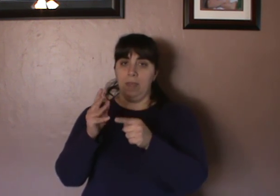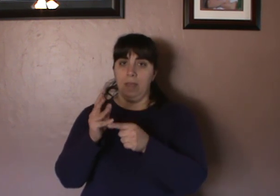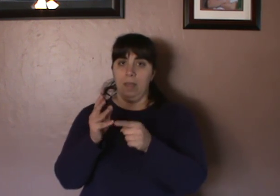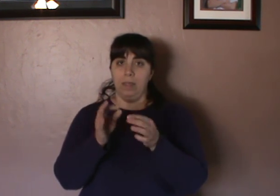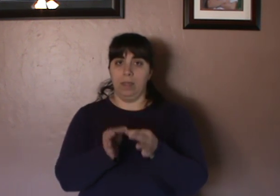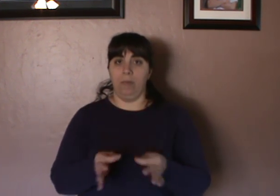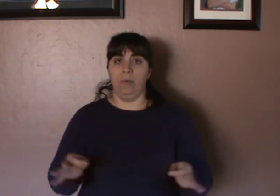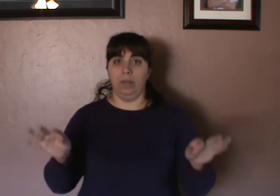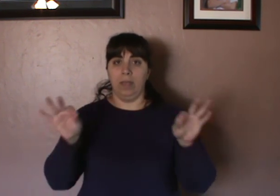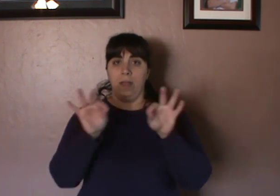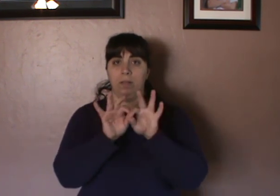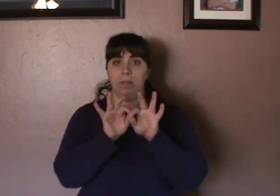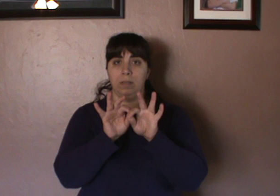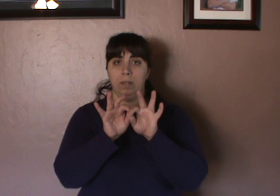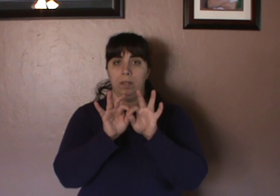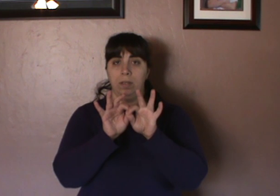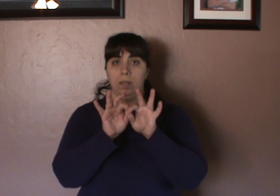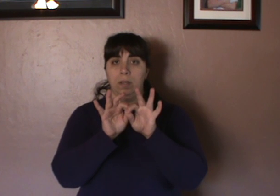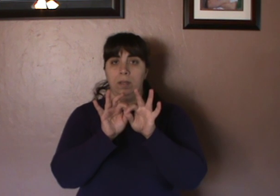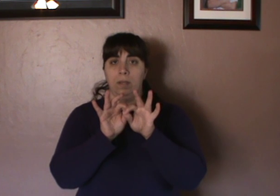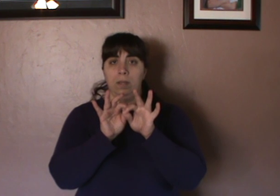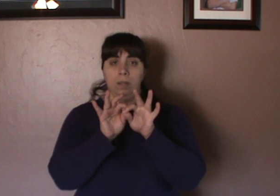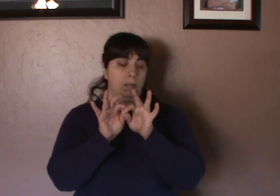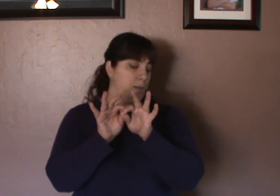Everything that really counts.